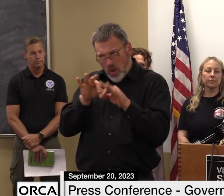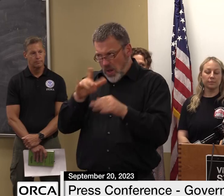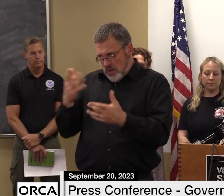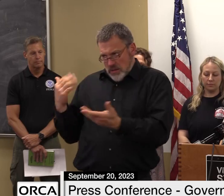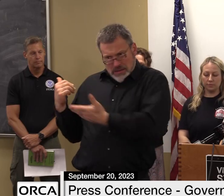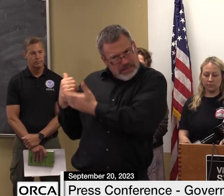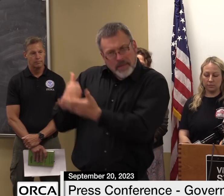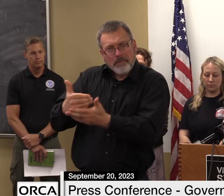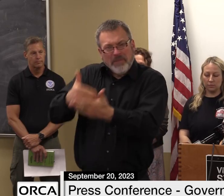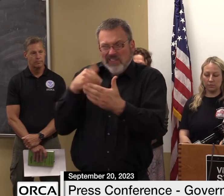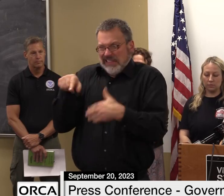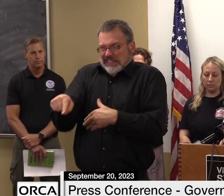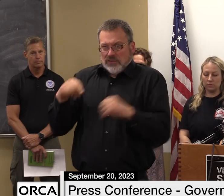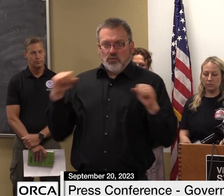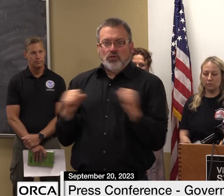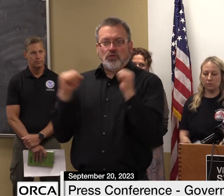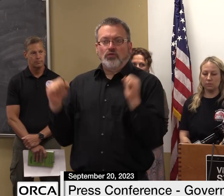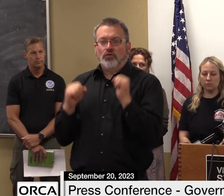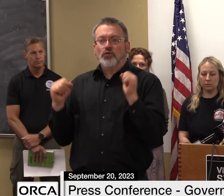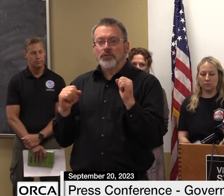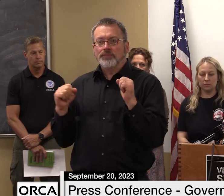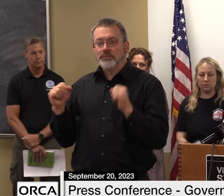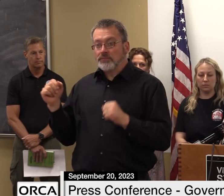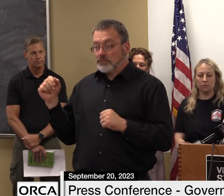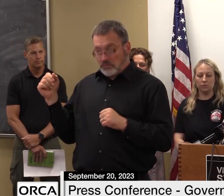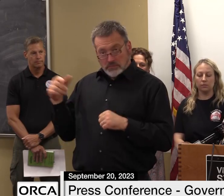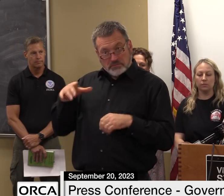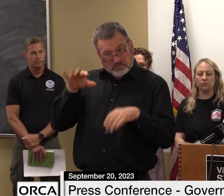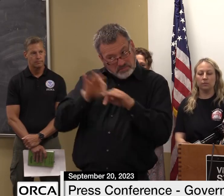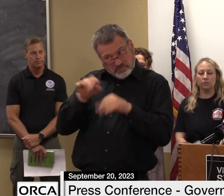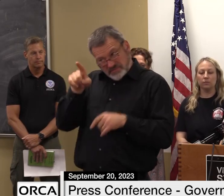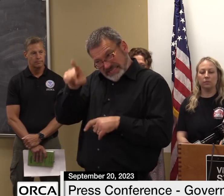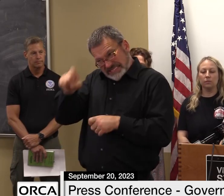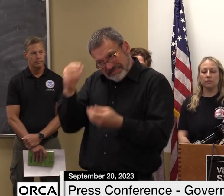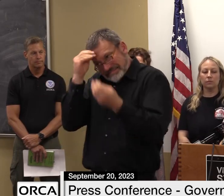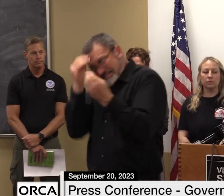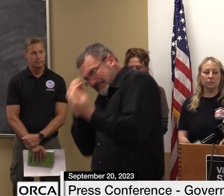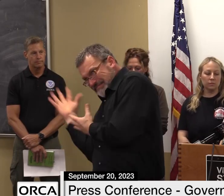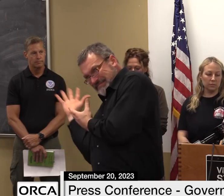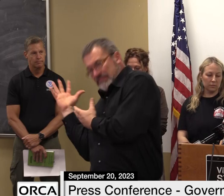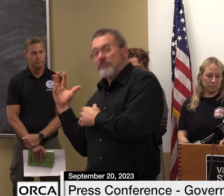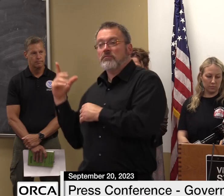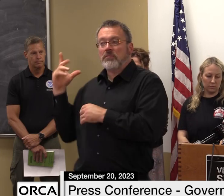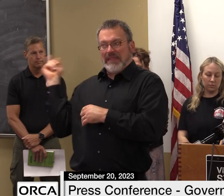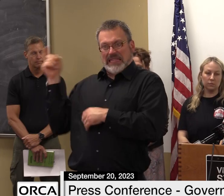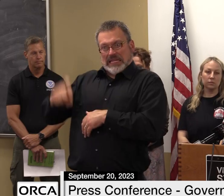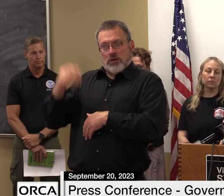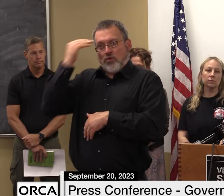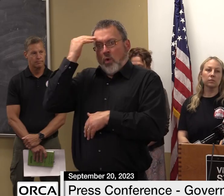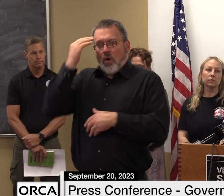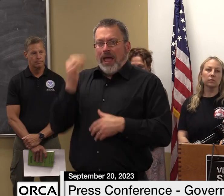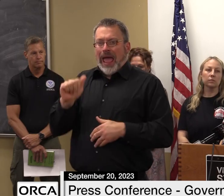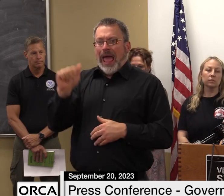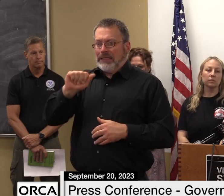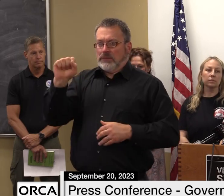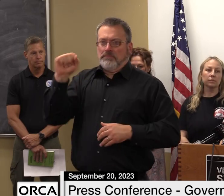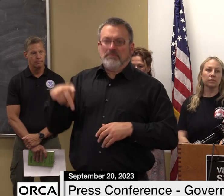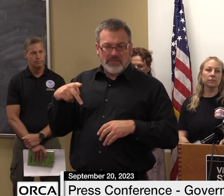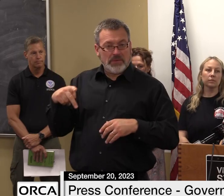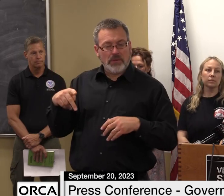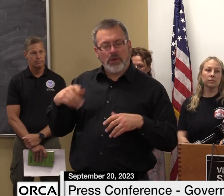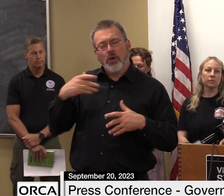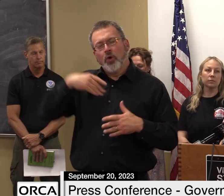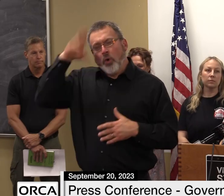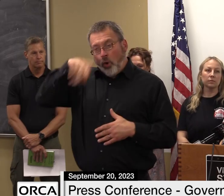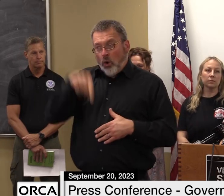way for them to know that is for you to come forward and engage with them. I recognize that this has been a traumatic event for hundreds of households,